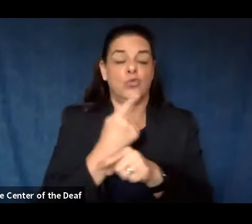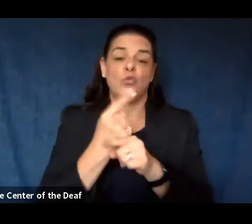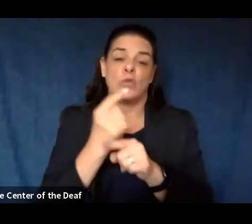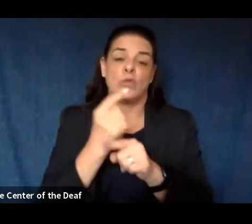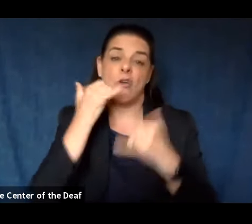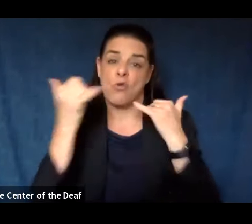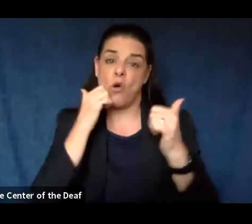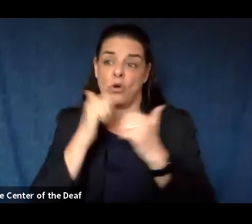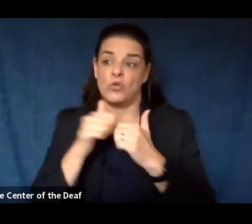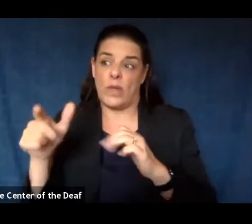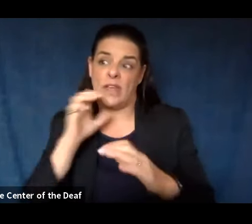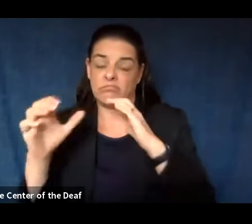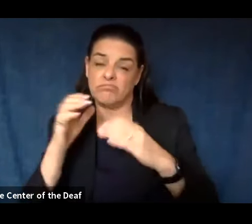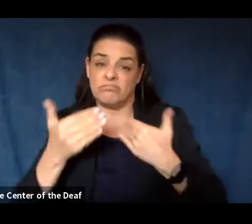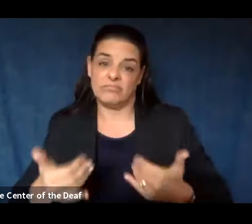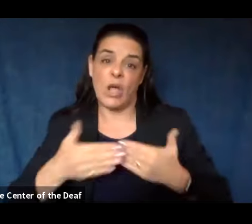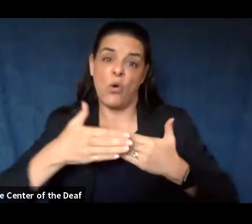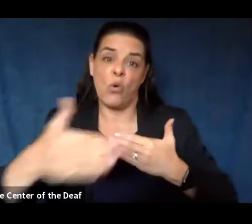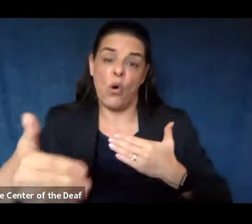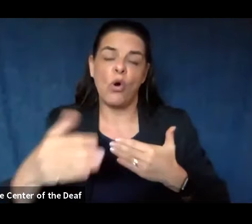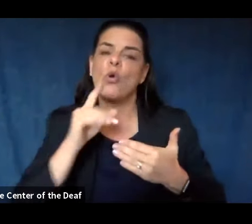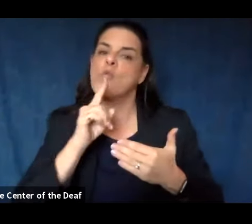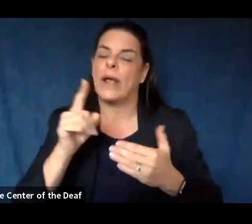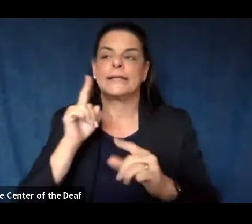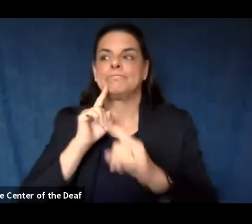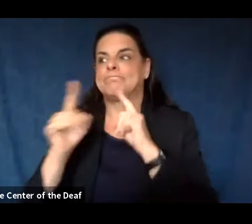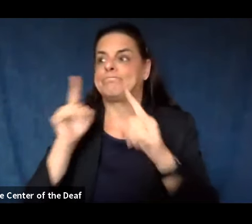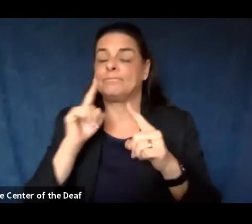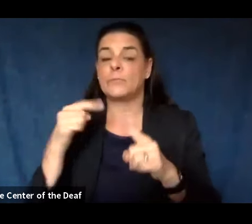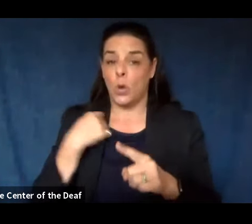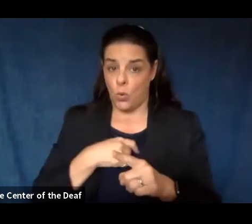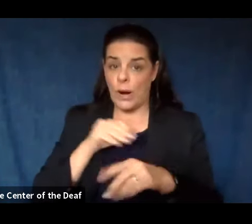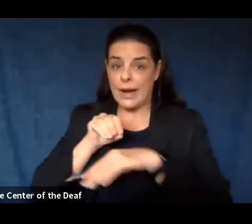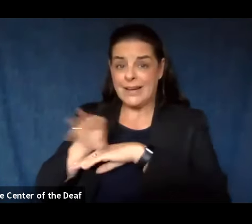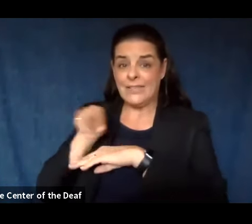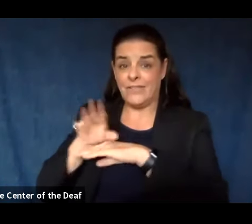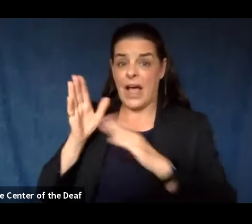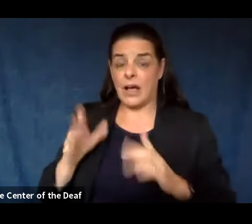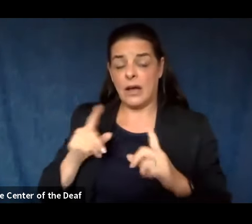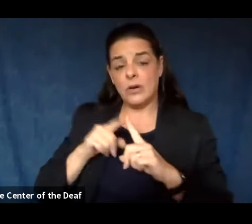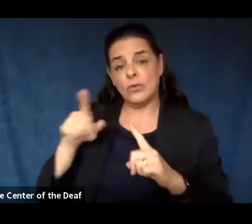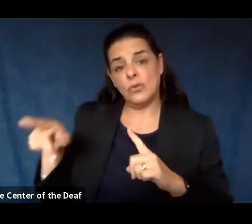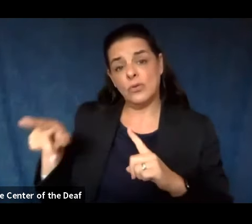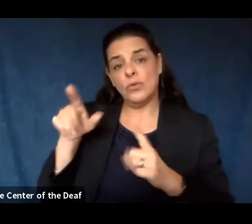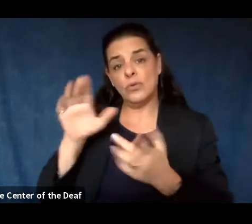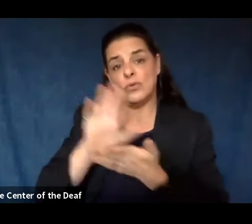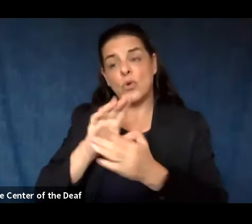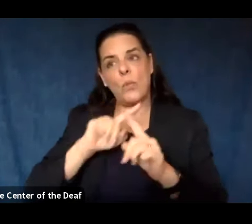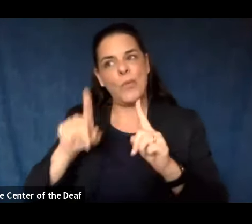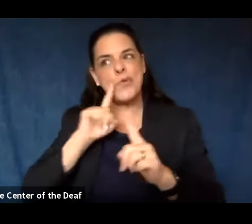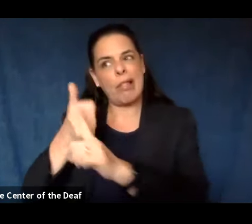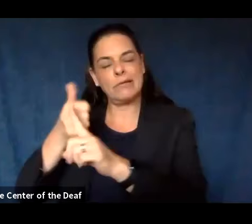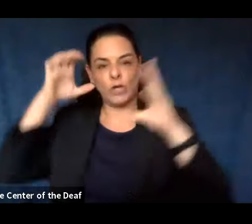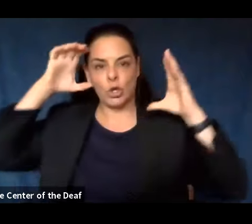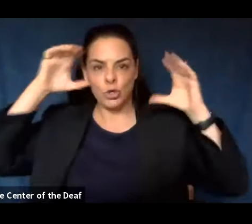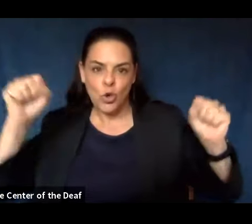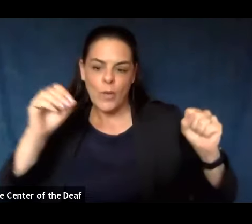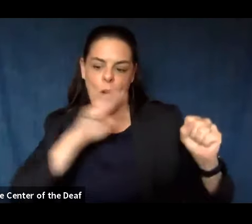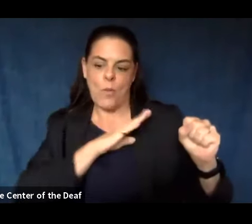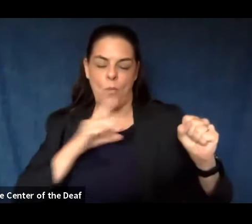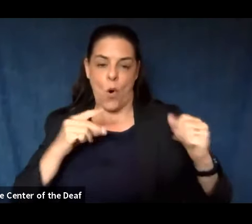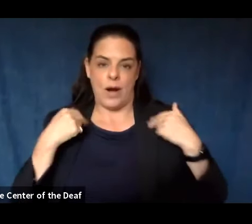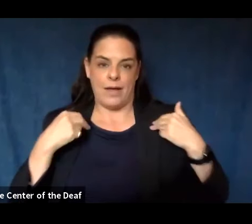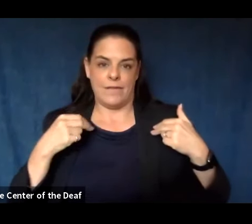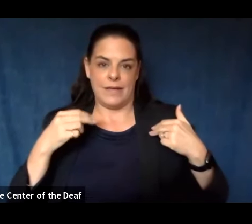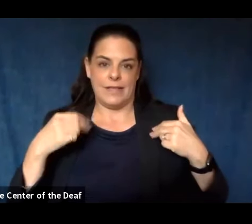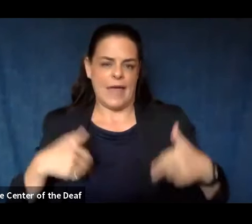really a dialogue back and forth. We are advisors to the school. Ultimately, the superintendent and the Board of Health is who sets